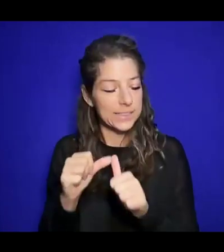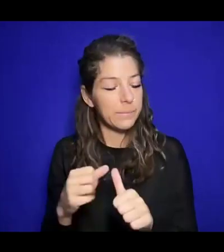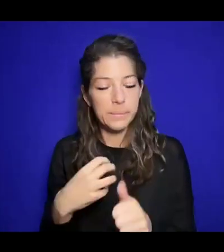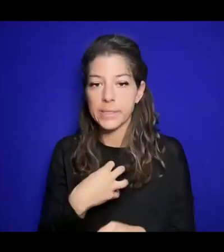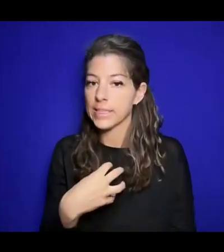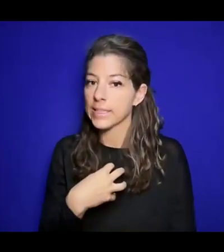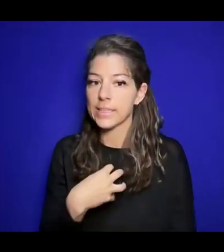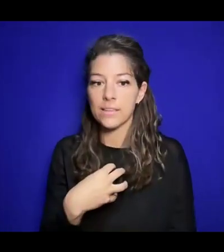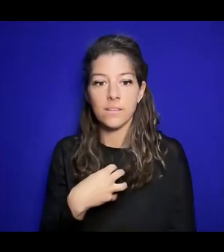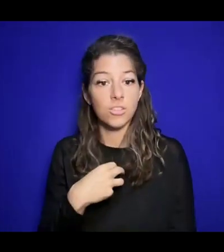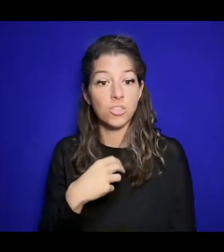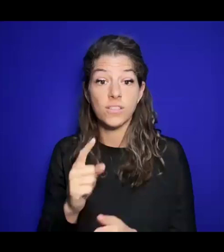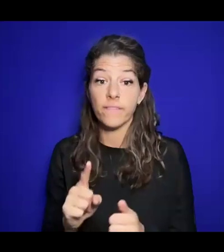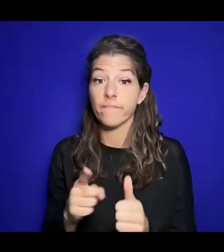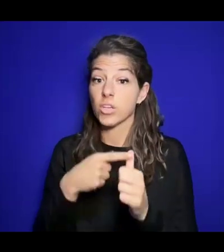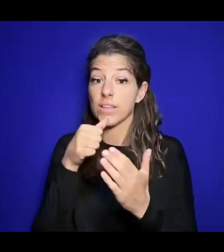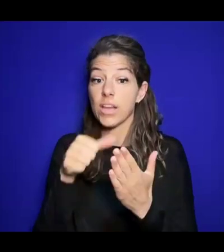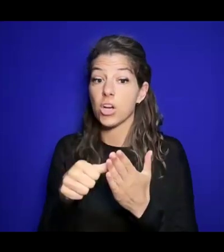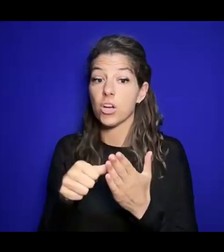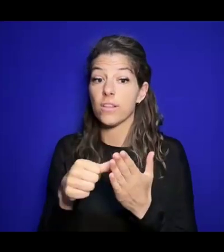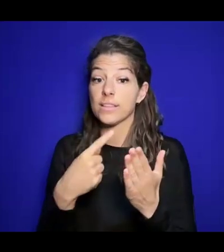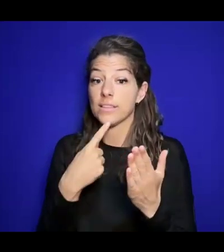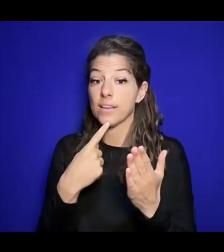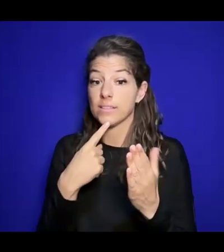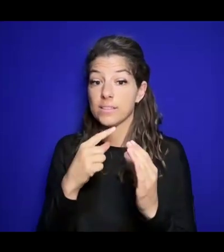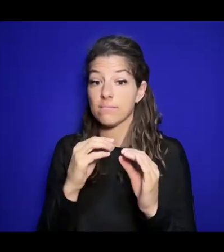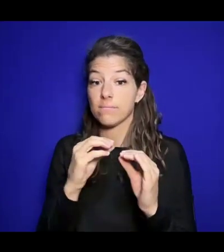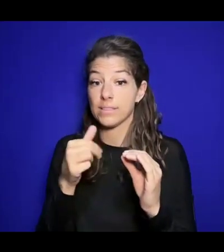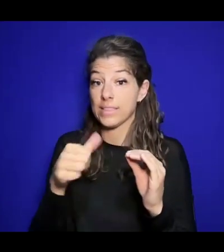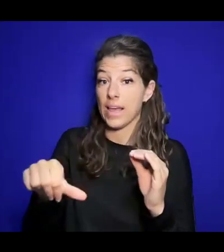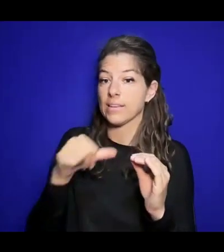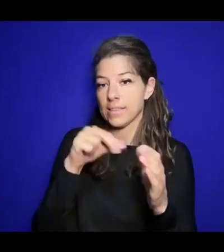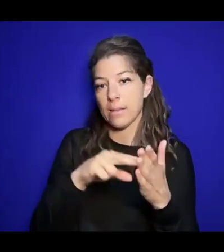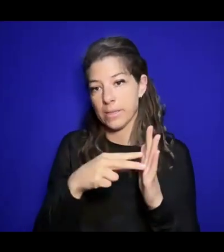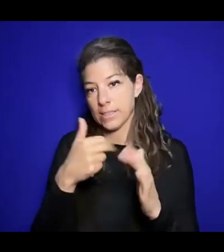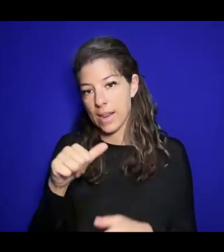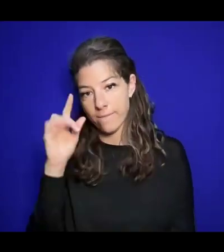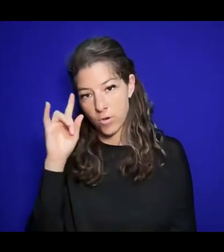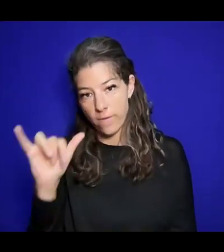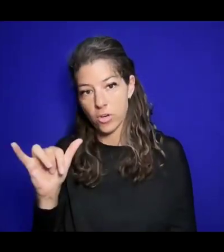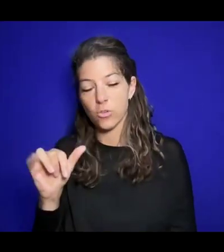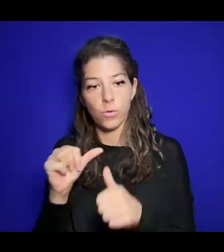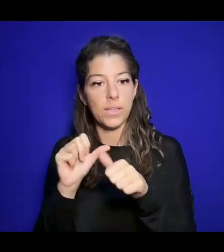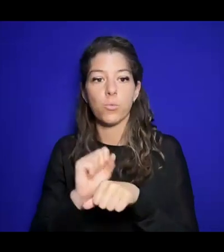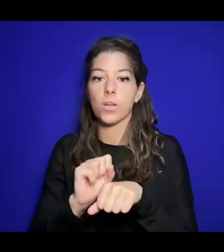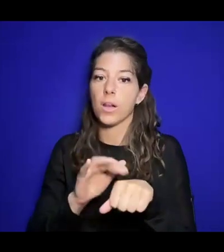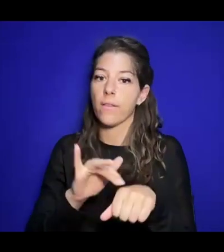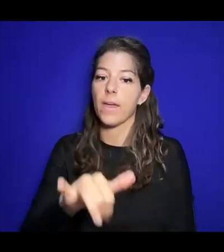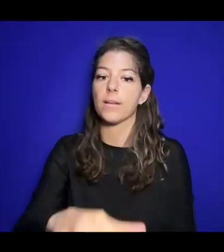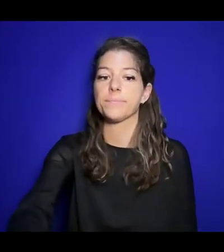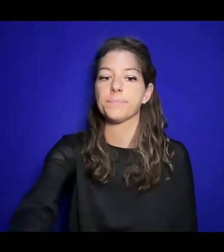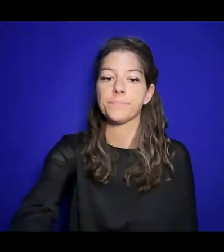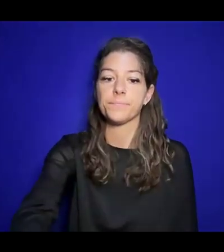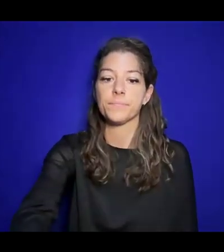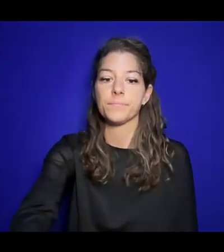appealing. Just because you get that first letter that says it's denied does not mean it's denied forever. So keep working on that.